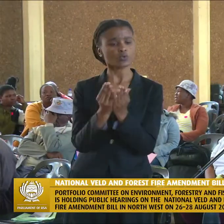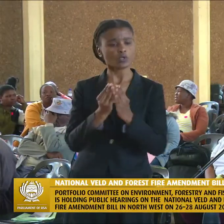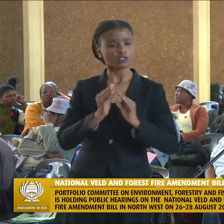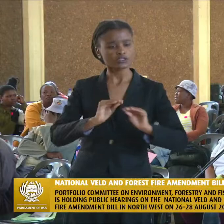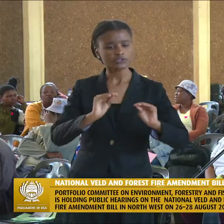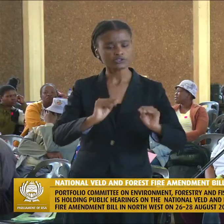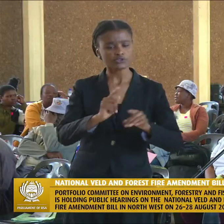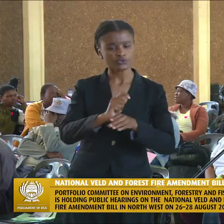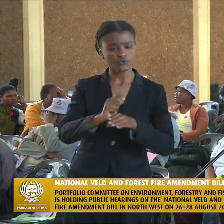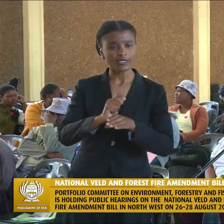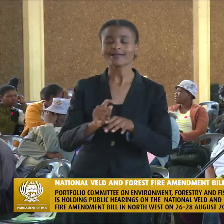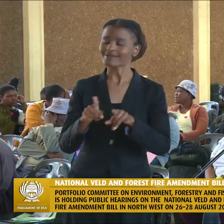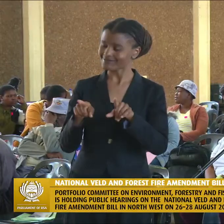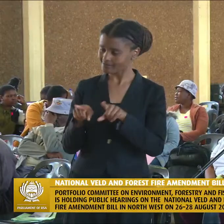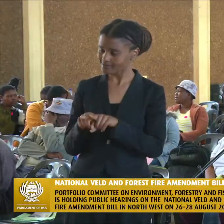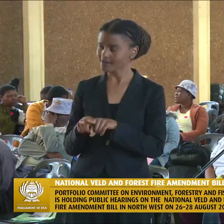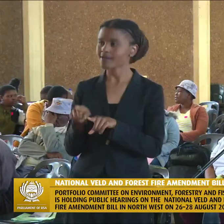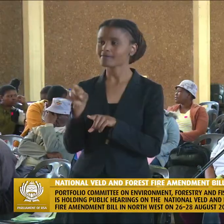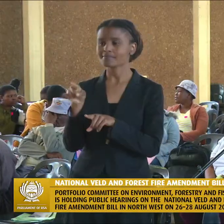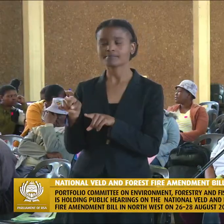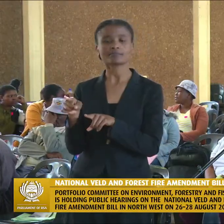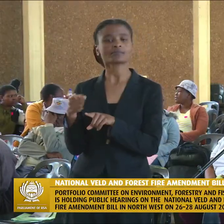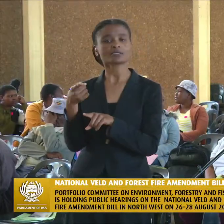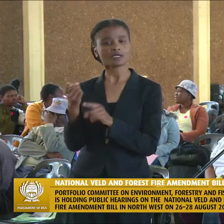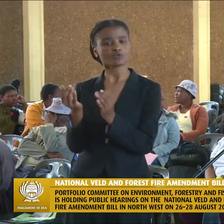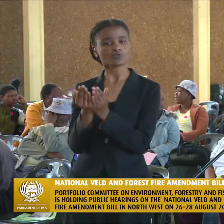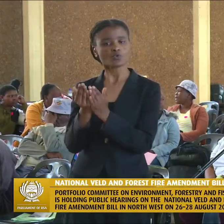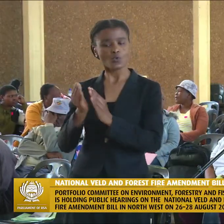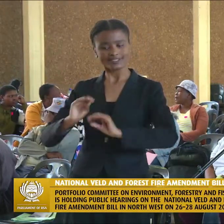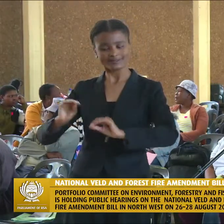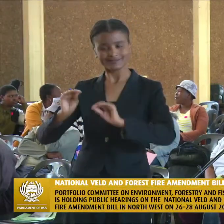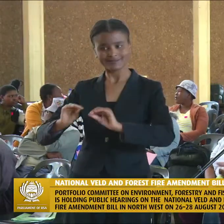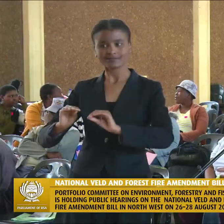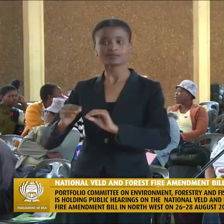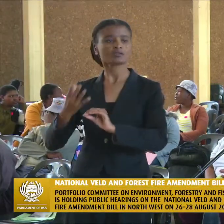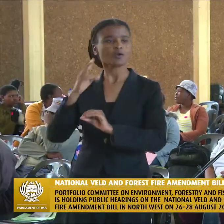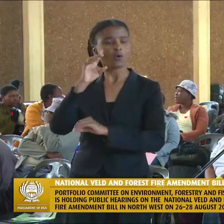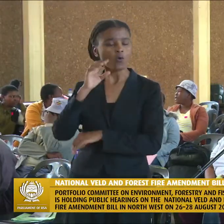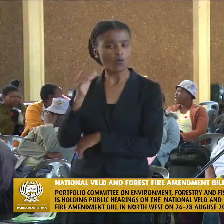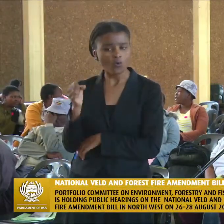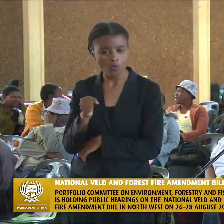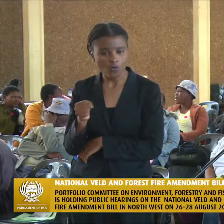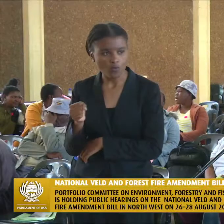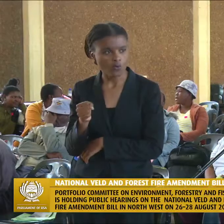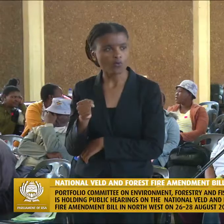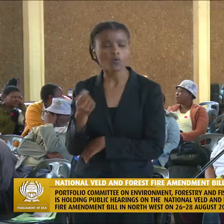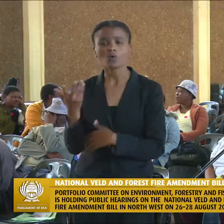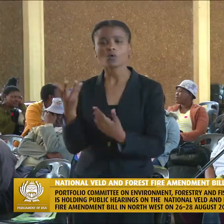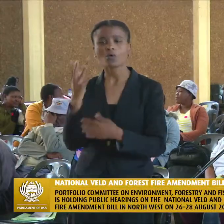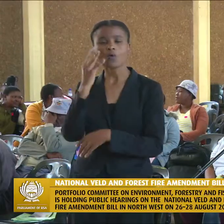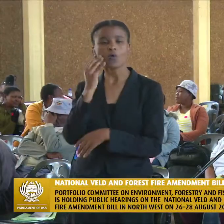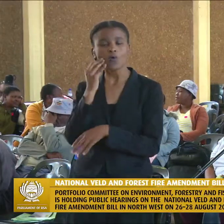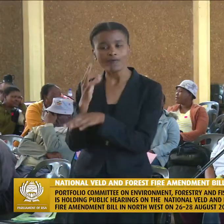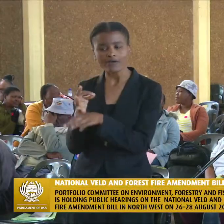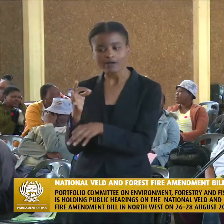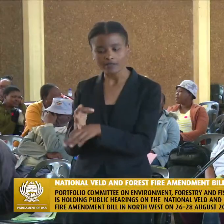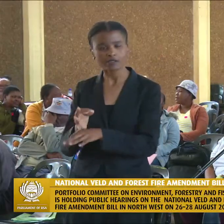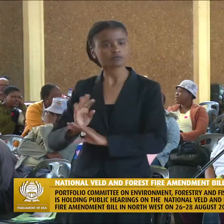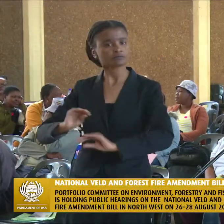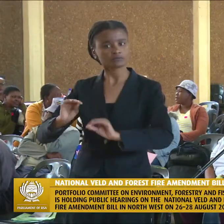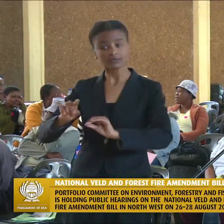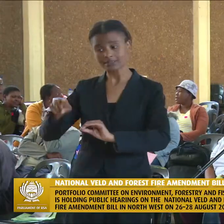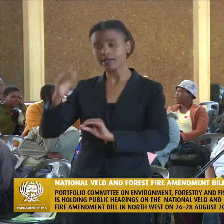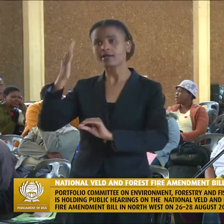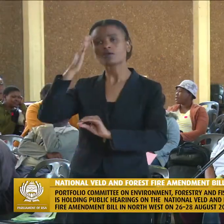educate even the grannies and the oppas to know that if you start fire